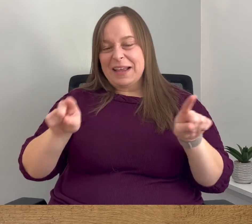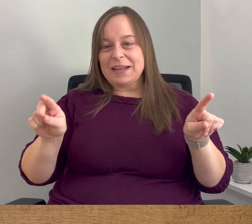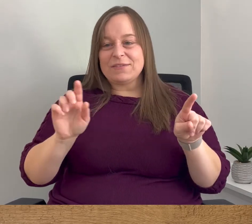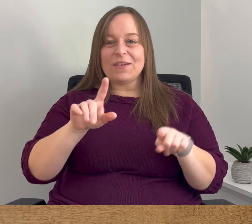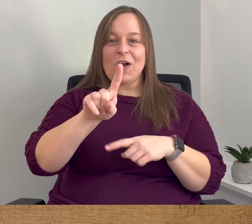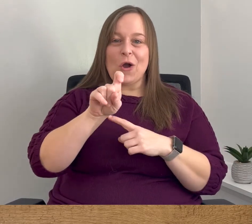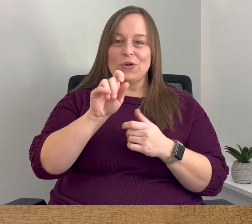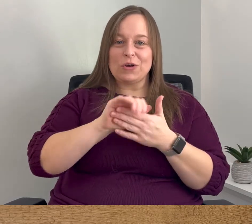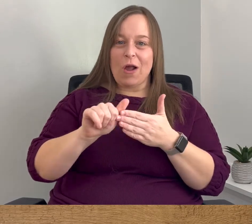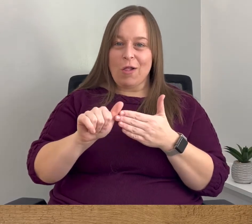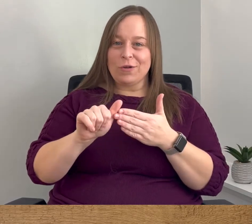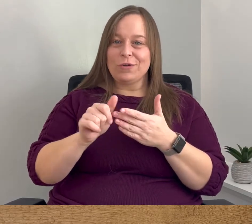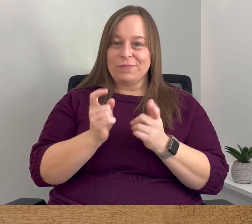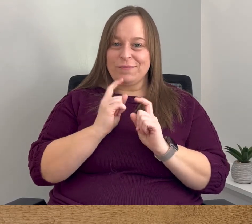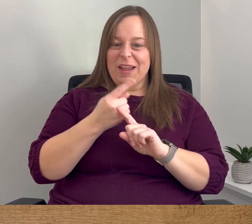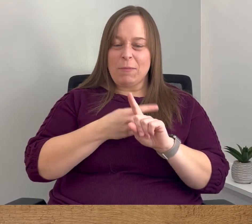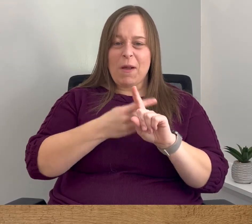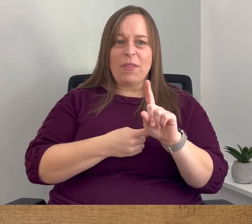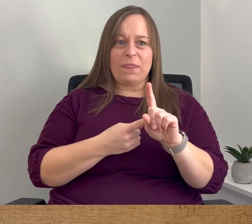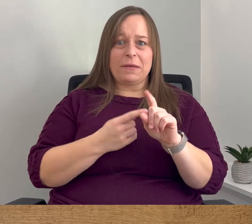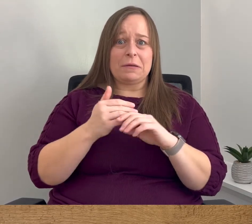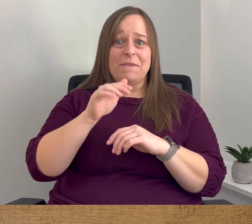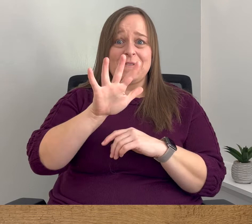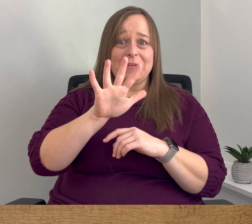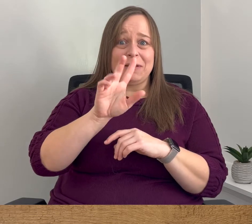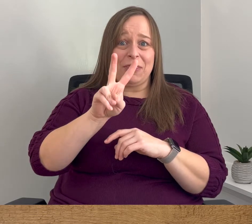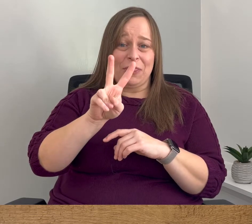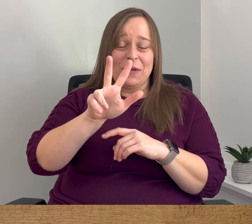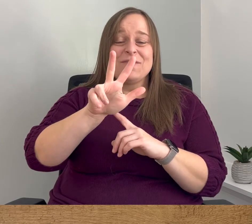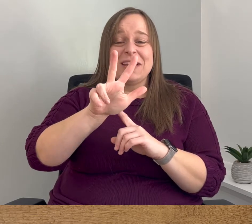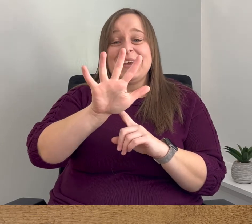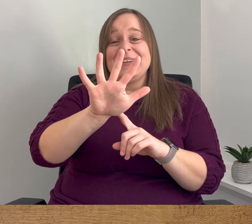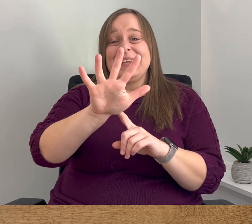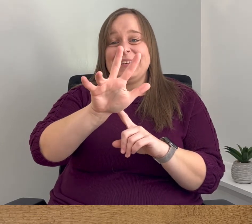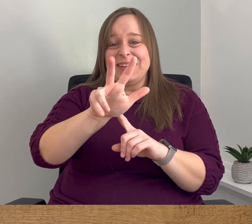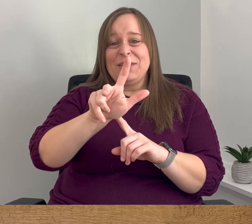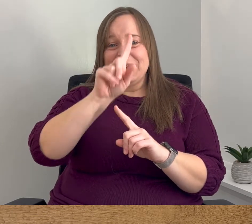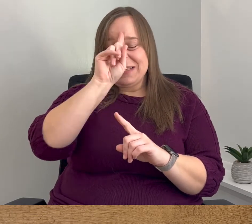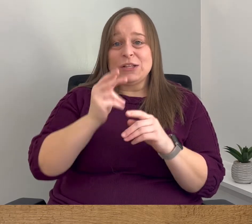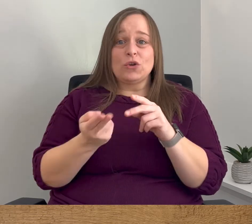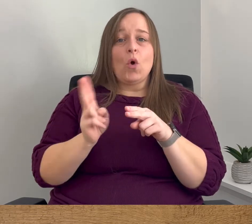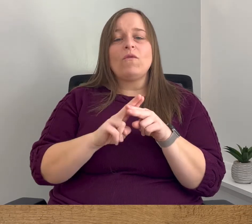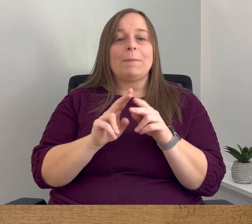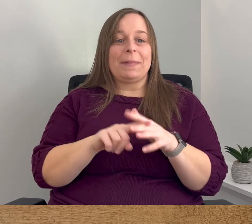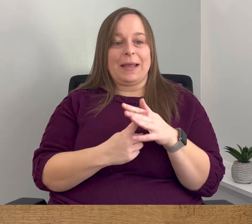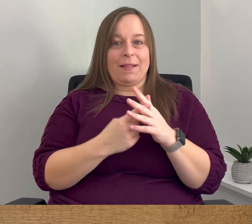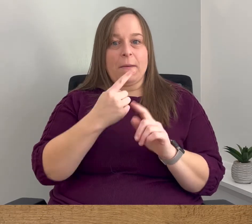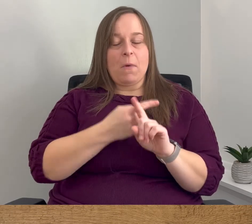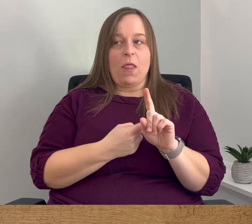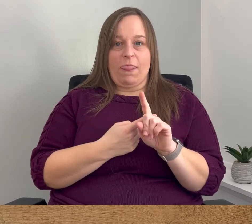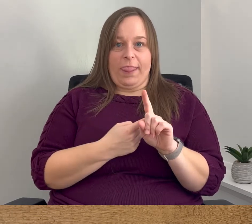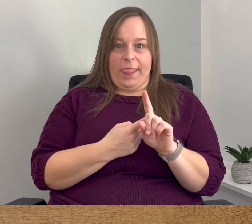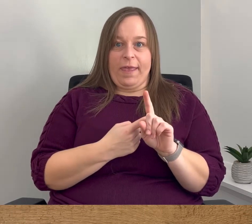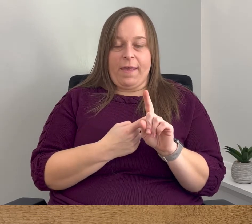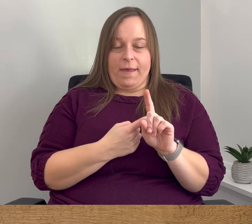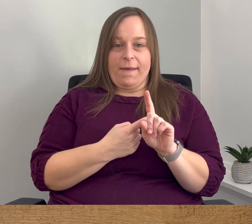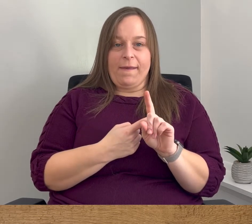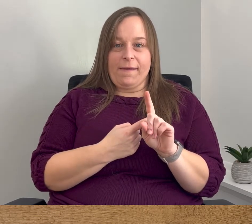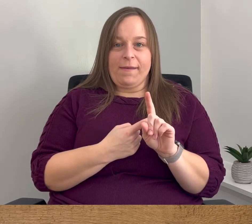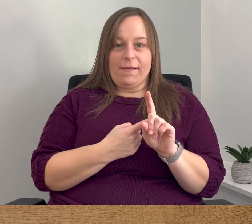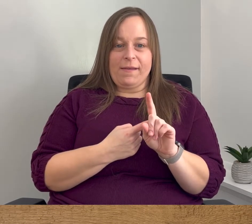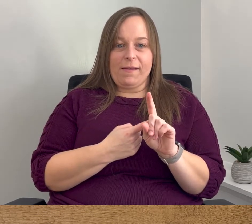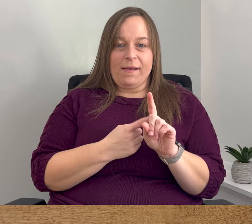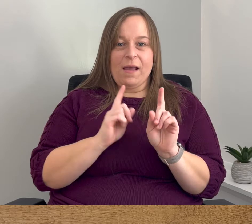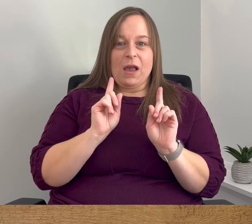is miscellaneous. We have $100 allotted. I've actually gone over 53 cents in this category. At the very beginning of